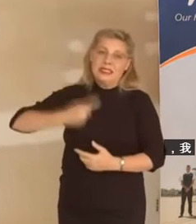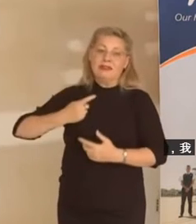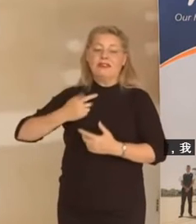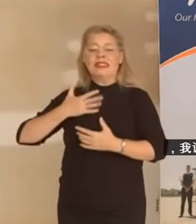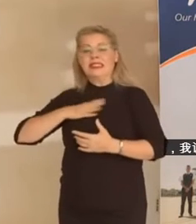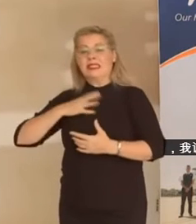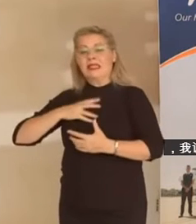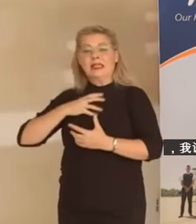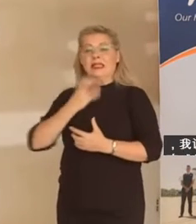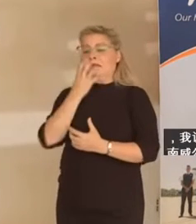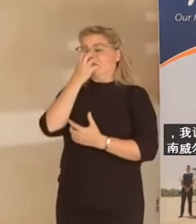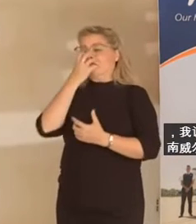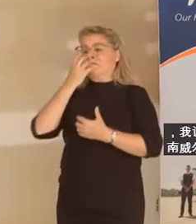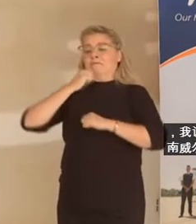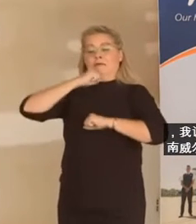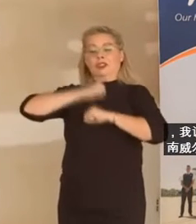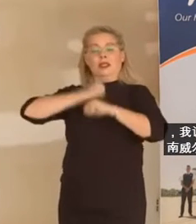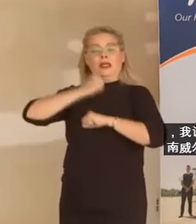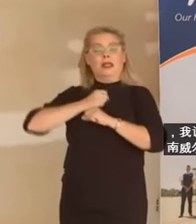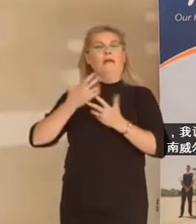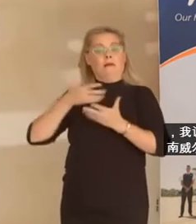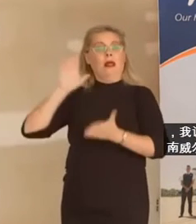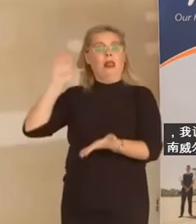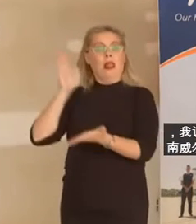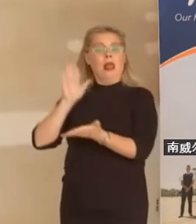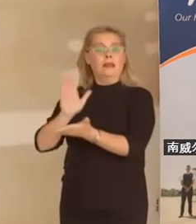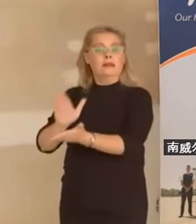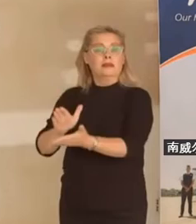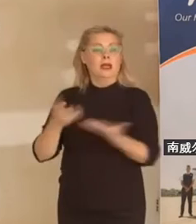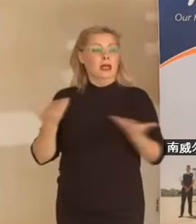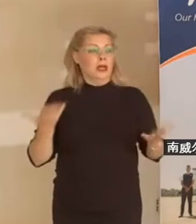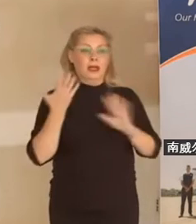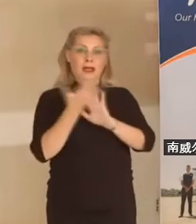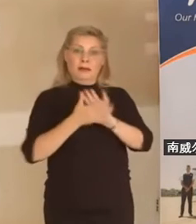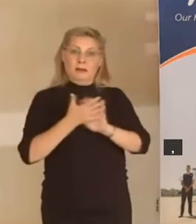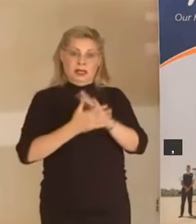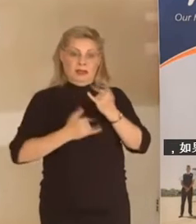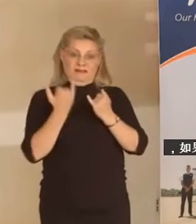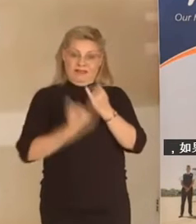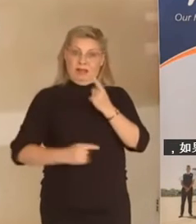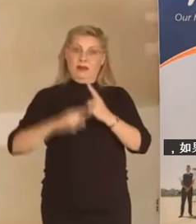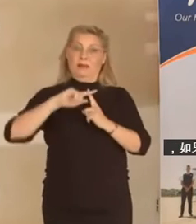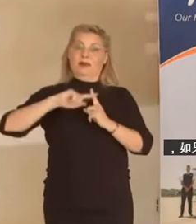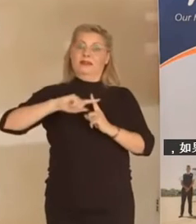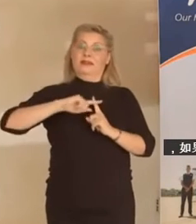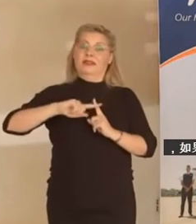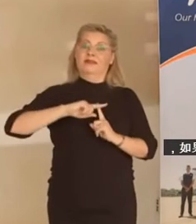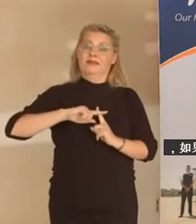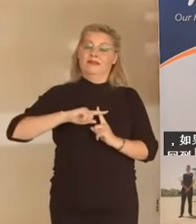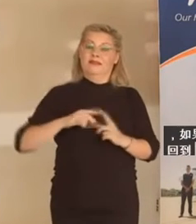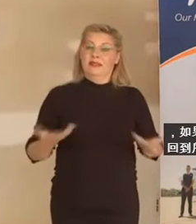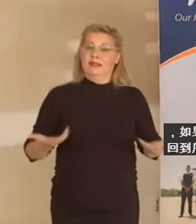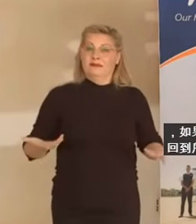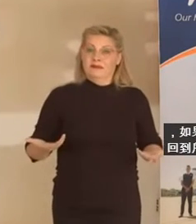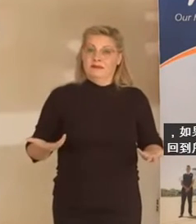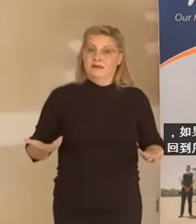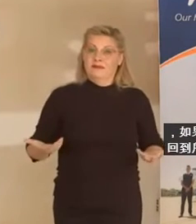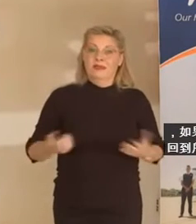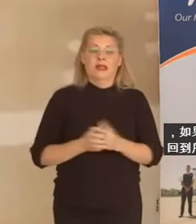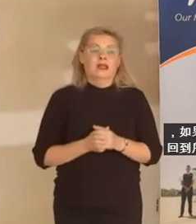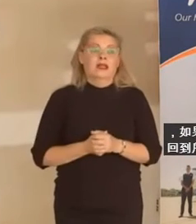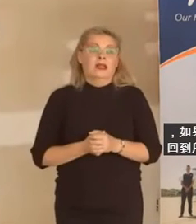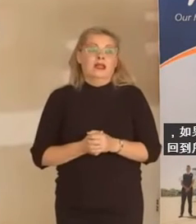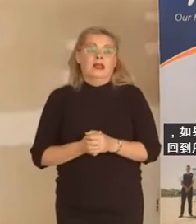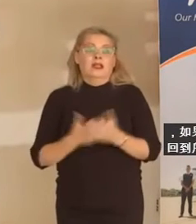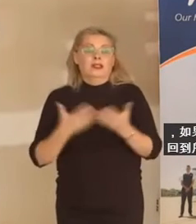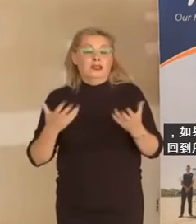I think there's a lot here in New South Wales right now to be optimistic about. And if we go back to all the calls and